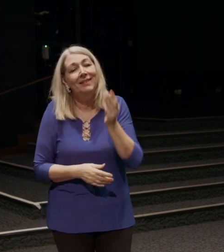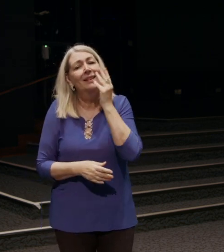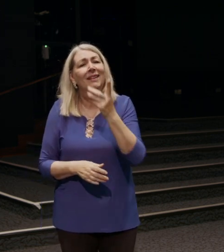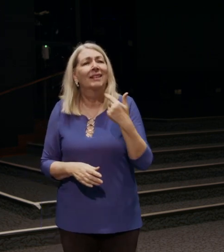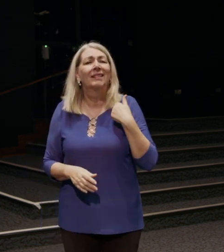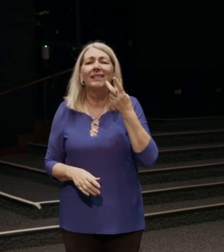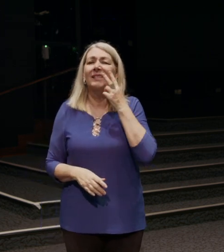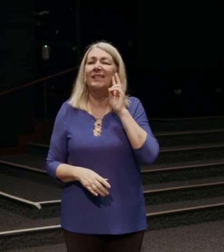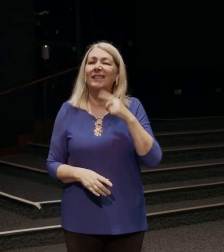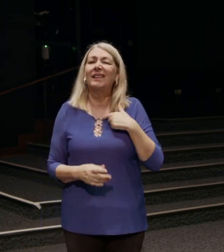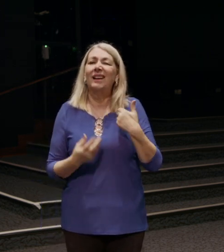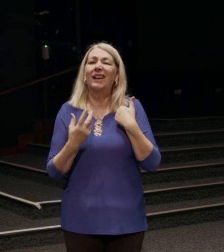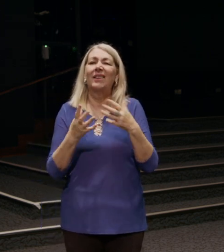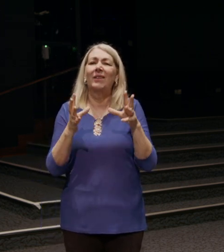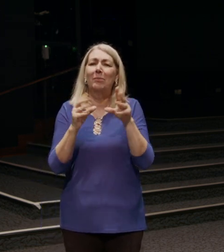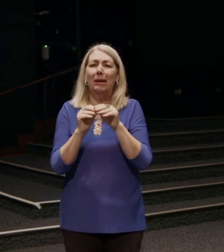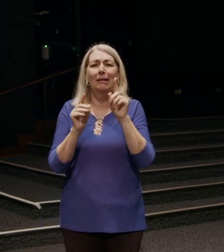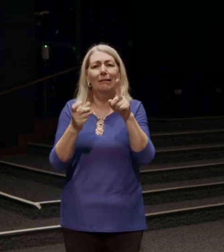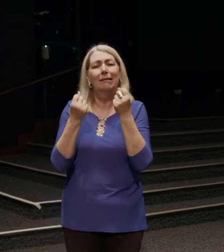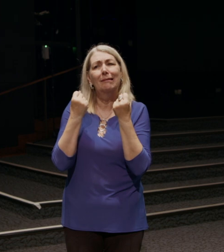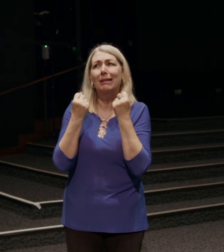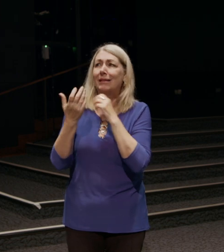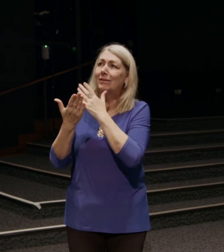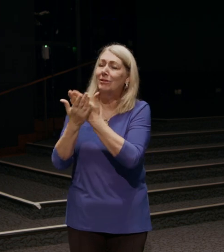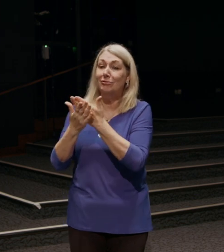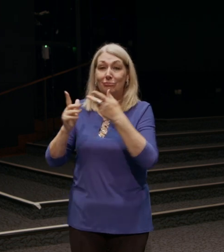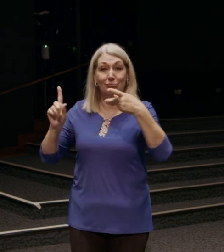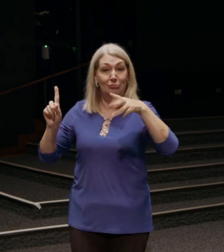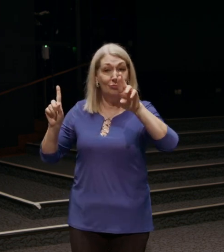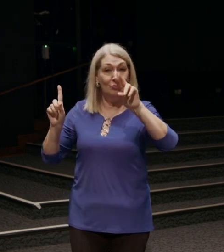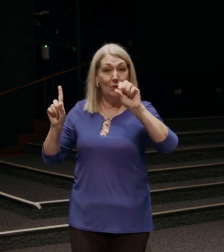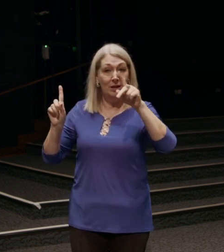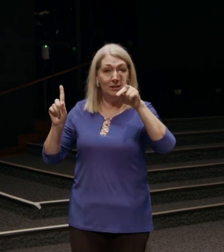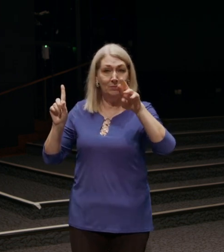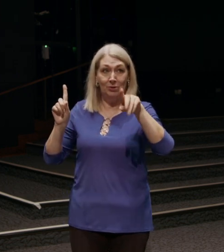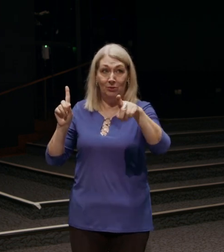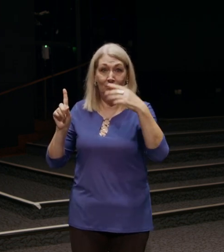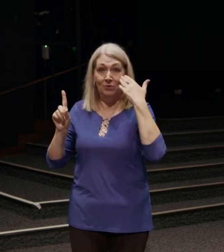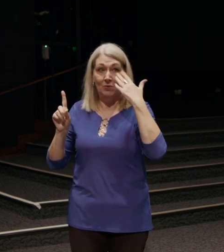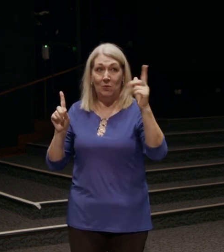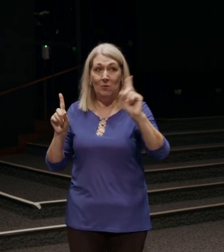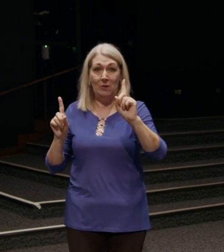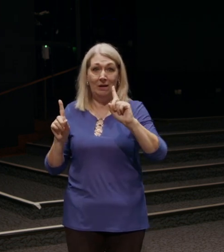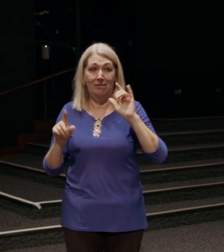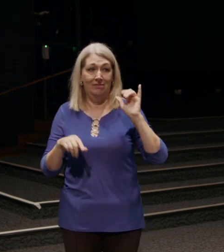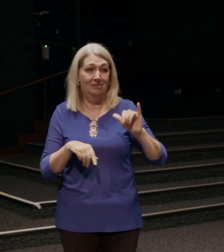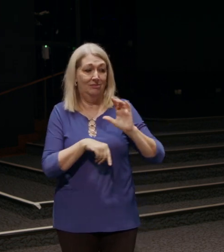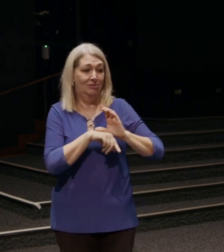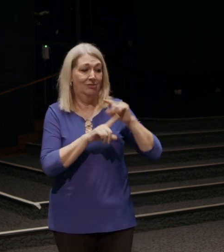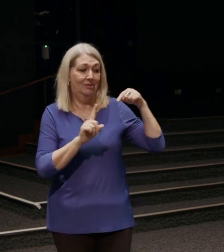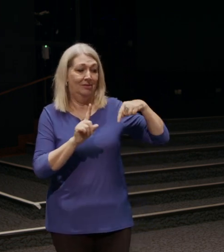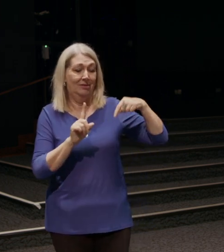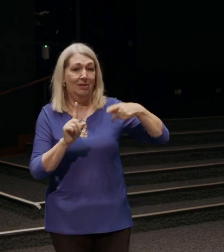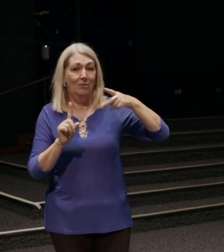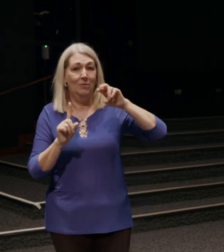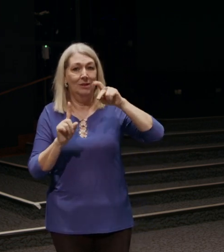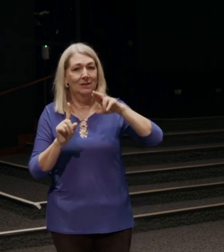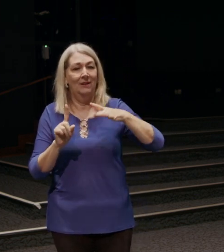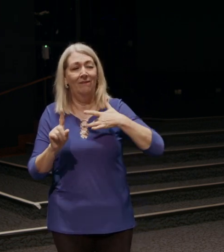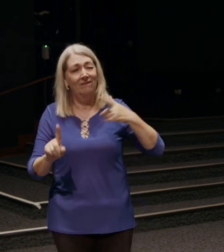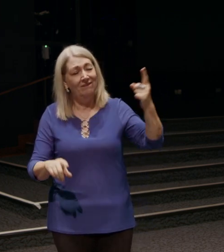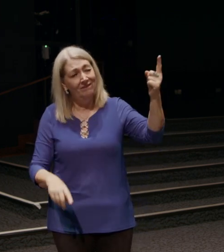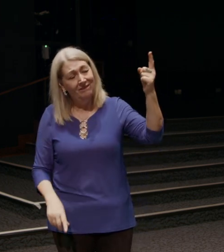a meeting I had to get to in Prosper. If you've never been to our Prosper campus, I mean, it feels like it's 4 hours